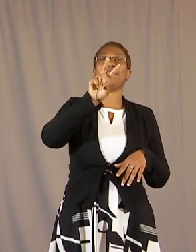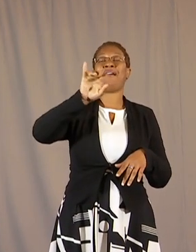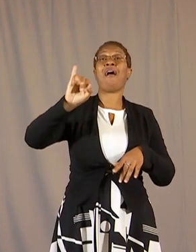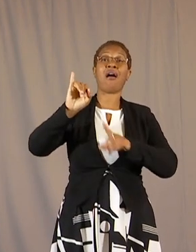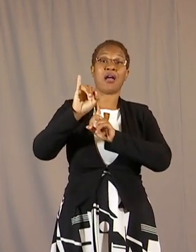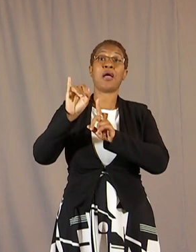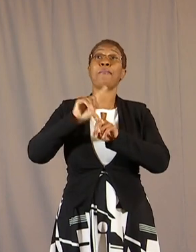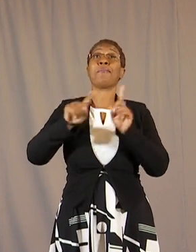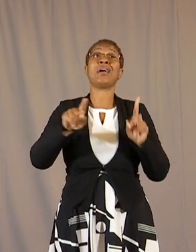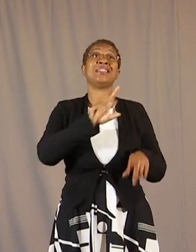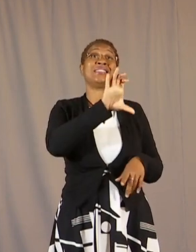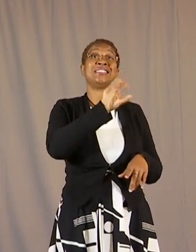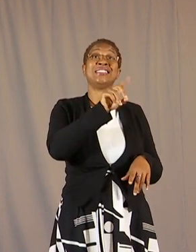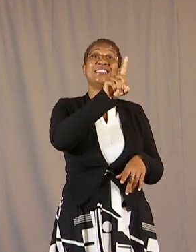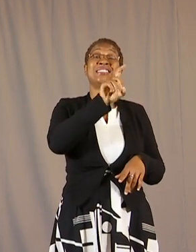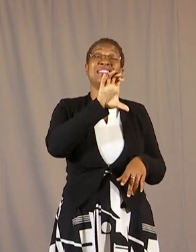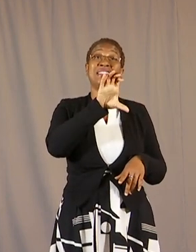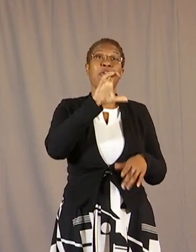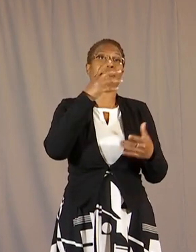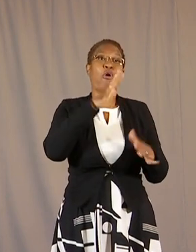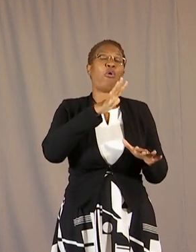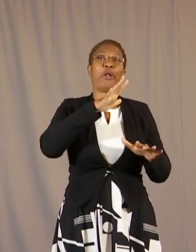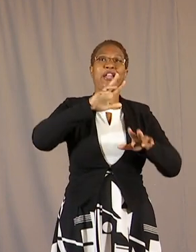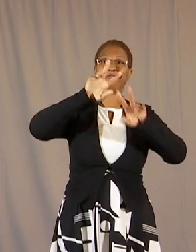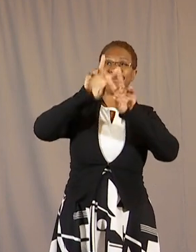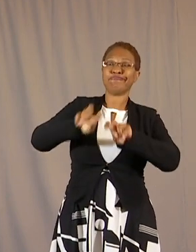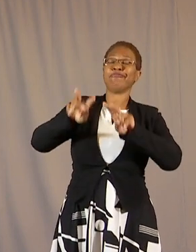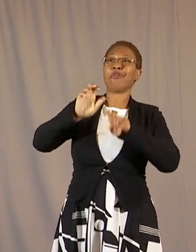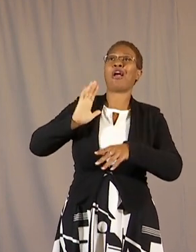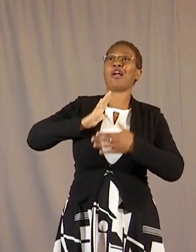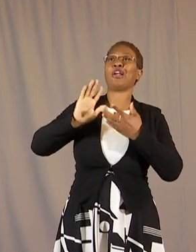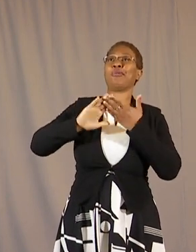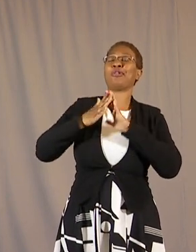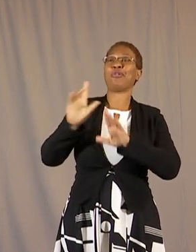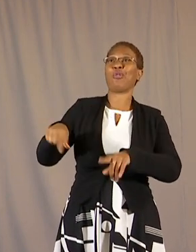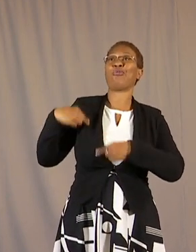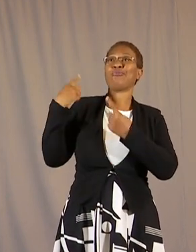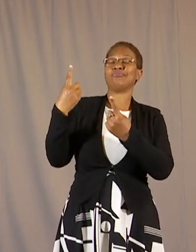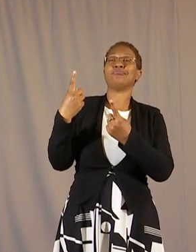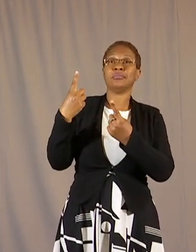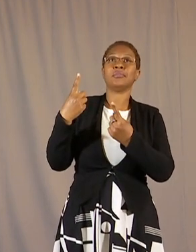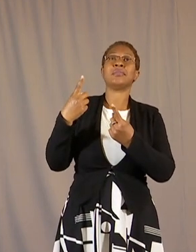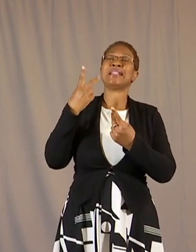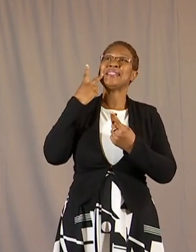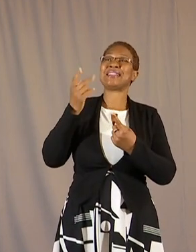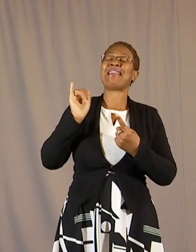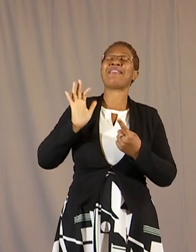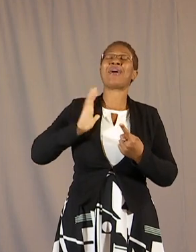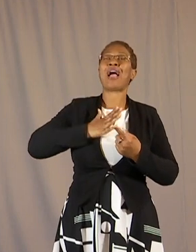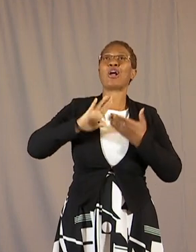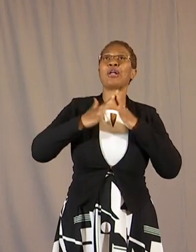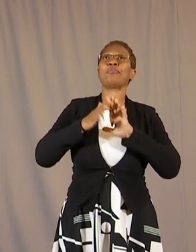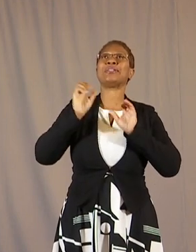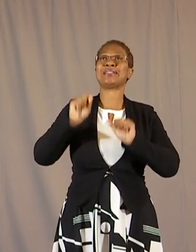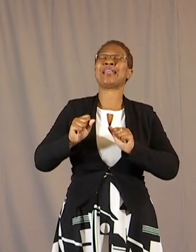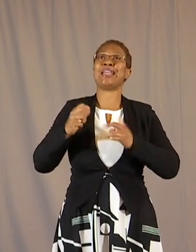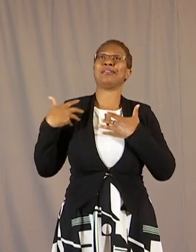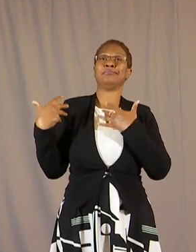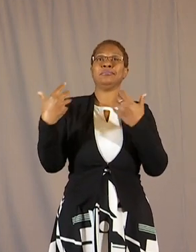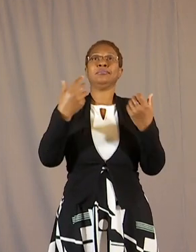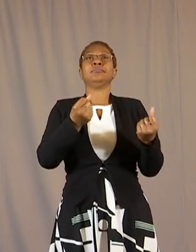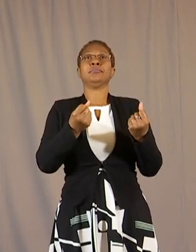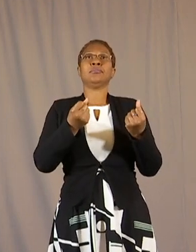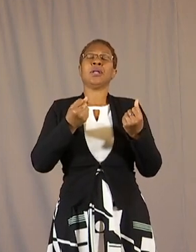been looking at what was happening to our communities for a long time to see whether or not our communities could rebound from something like a